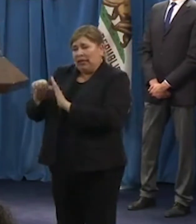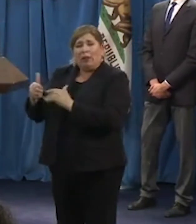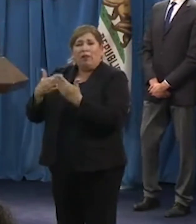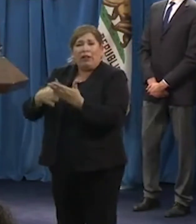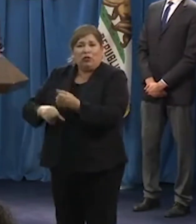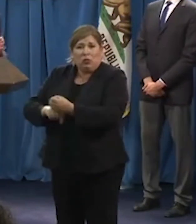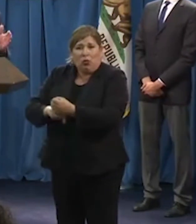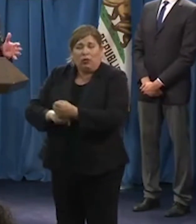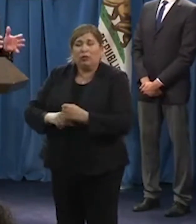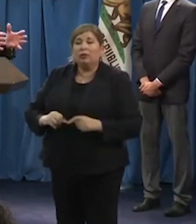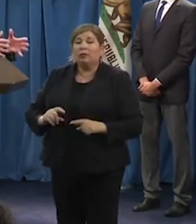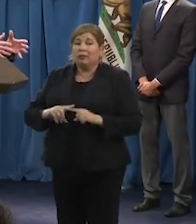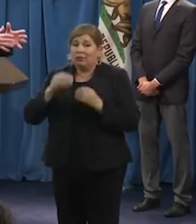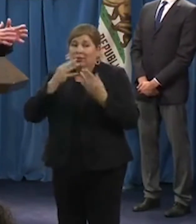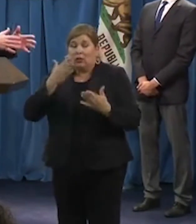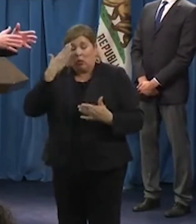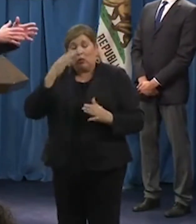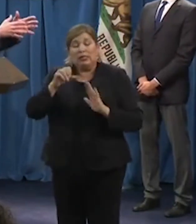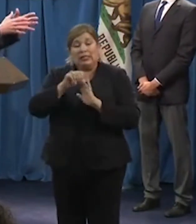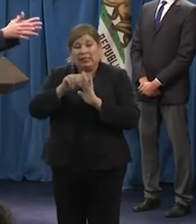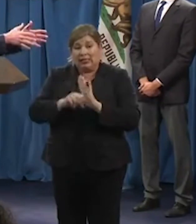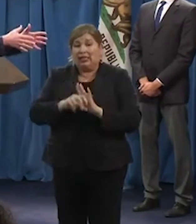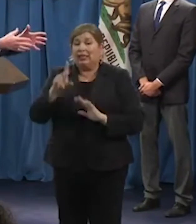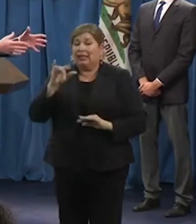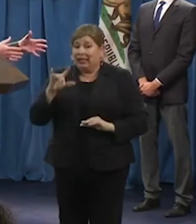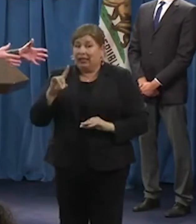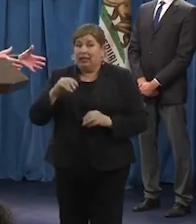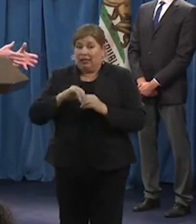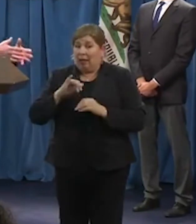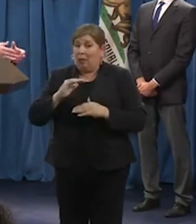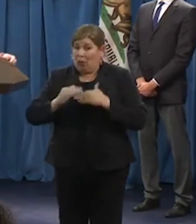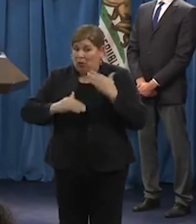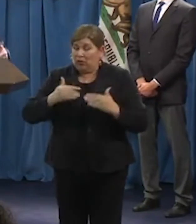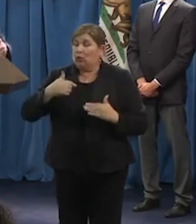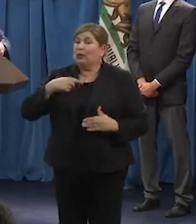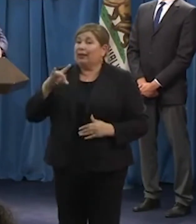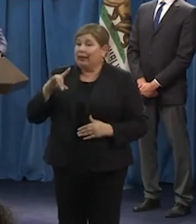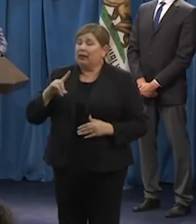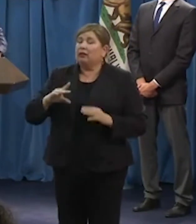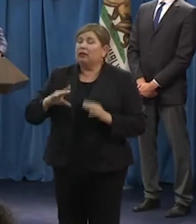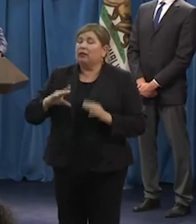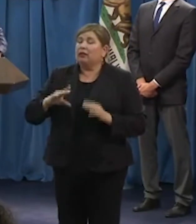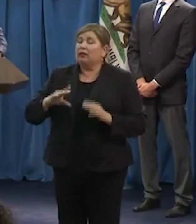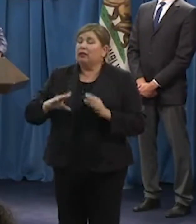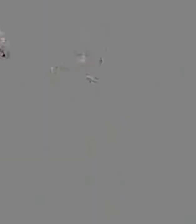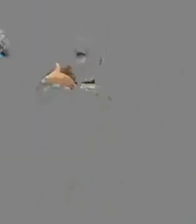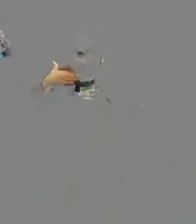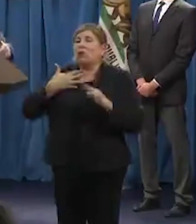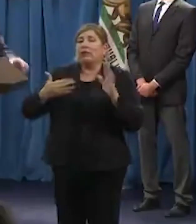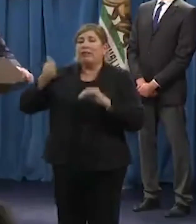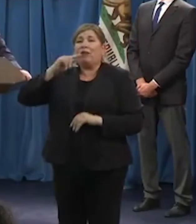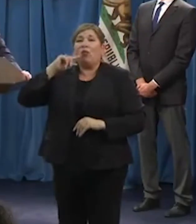But the state did, in that process, develop the framework for this executive.